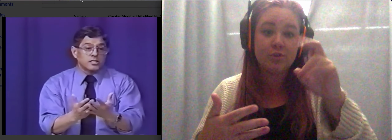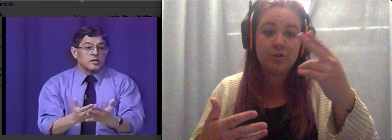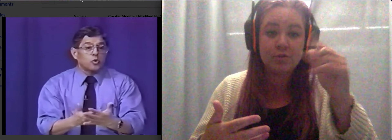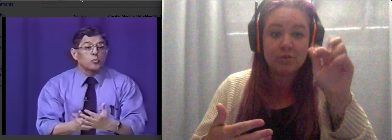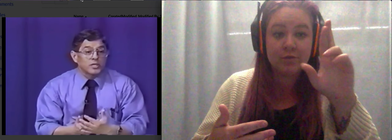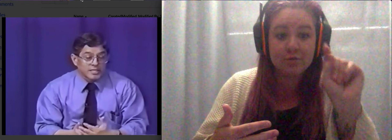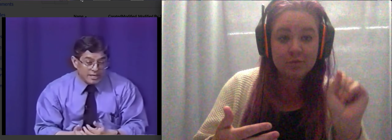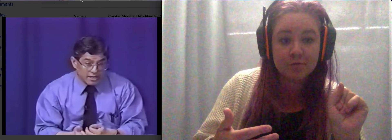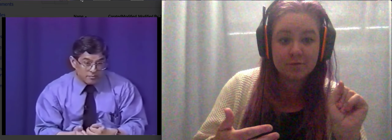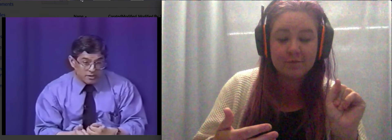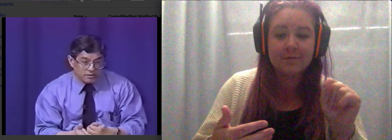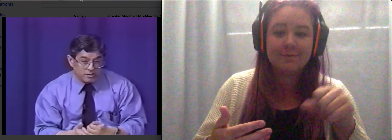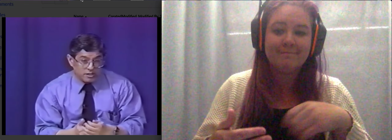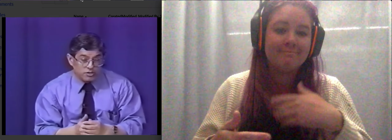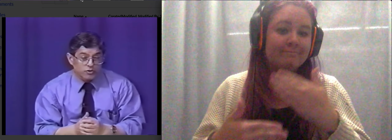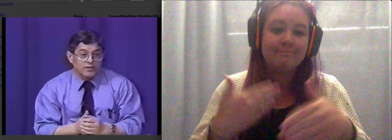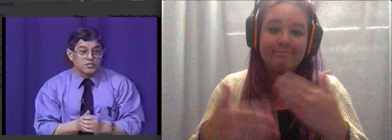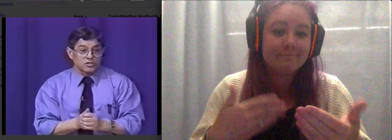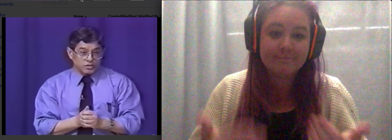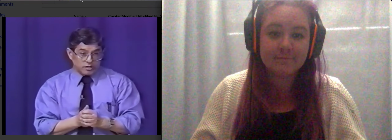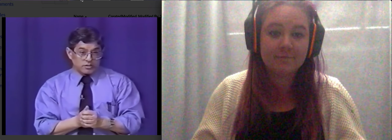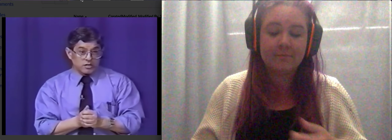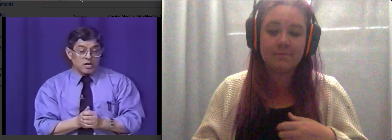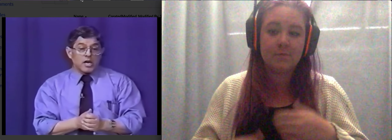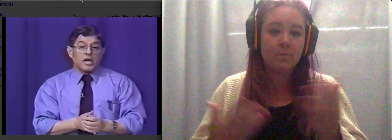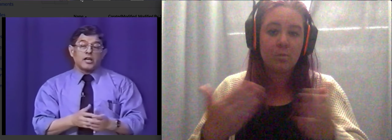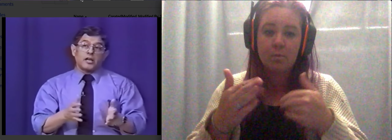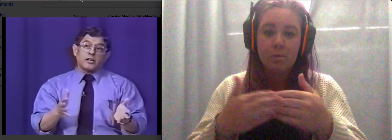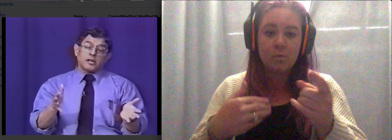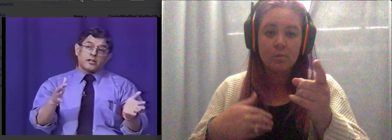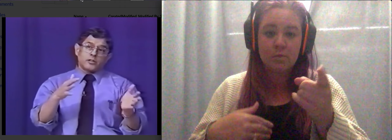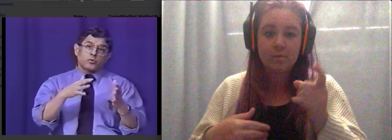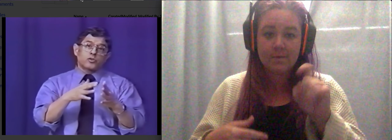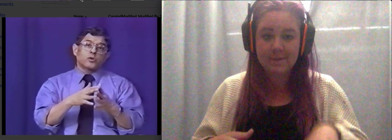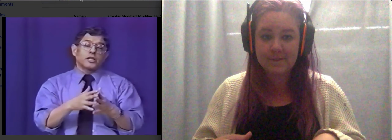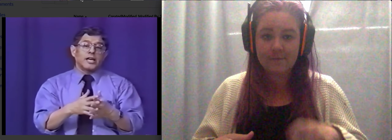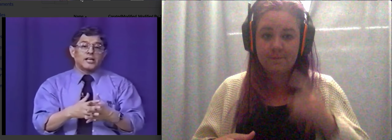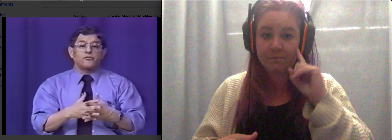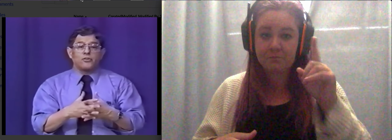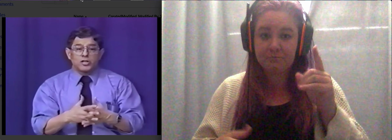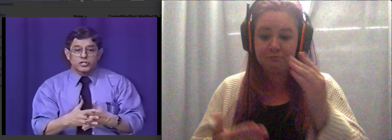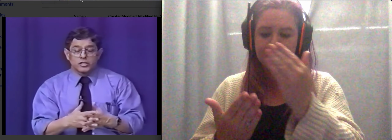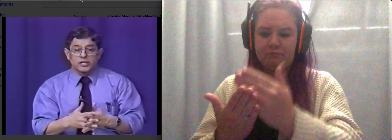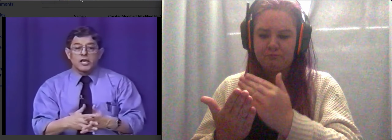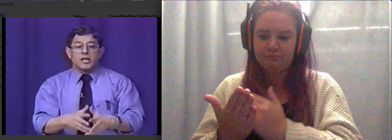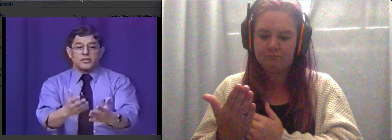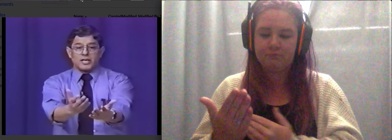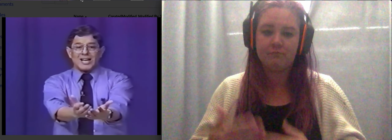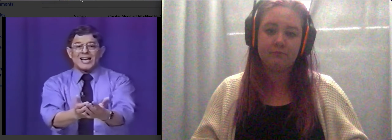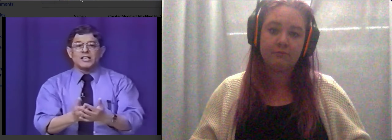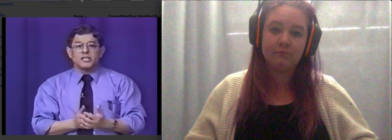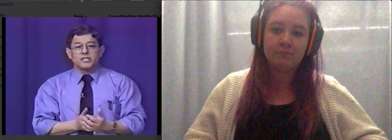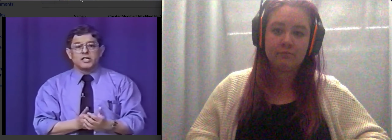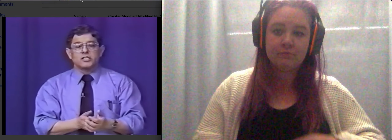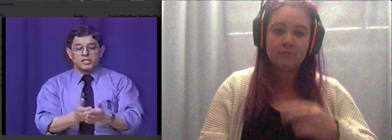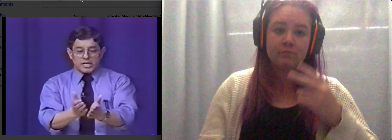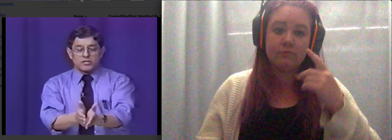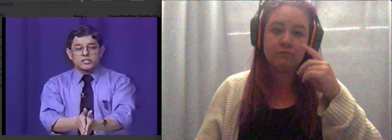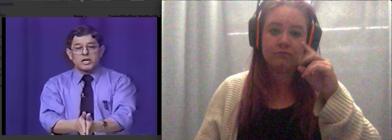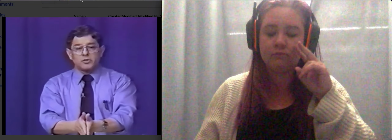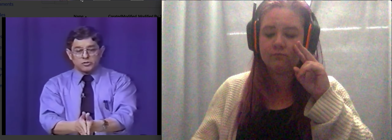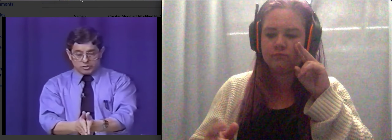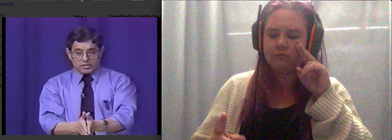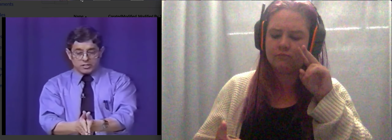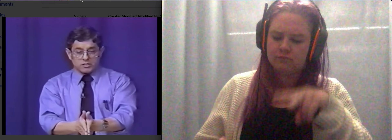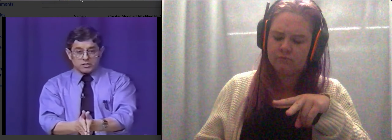appropriate time to teach graphs and charts. In other words, we're looking at it functionally. The content says, now's the time to do